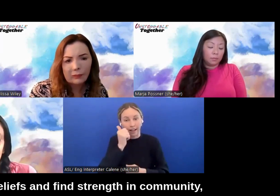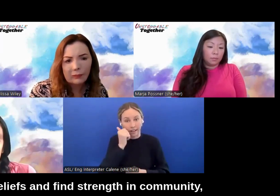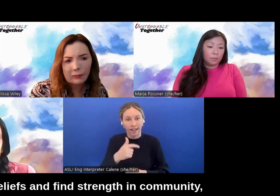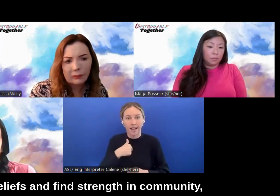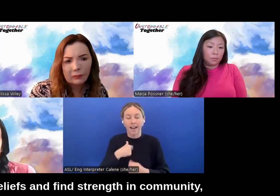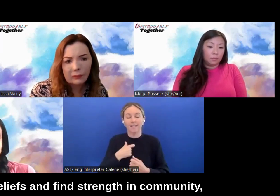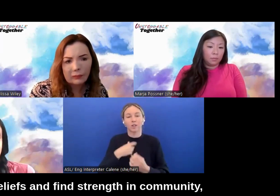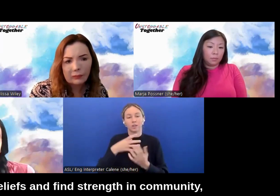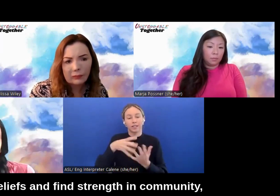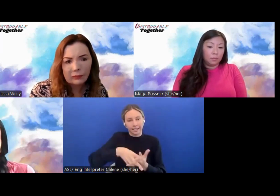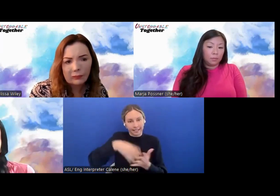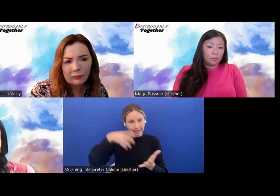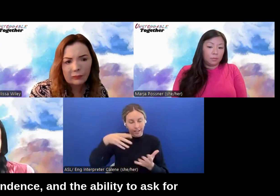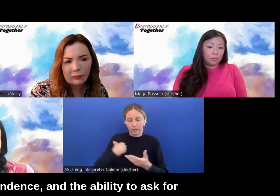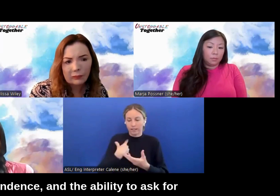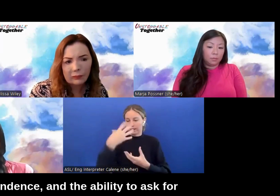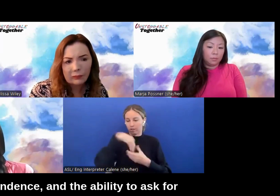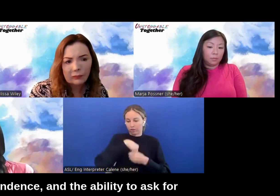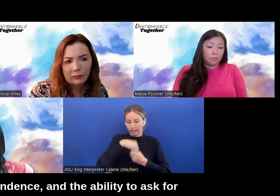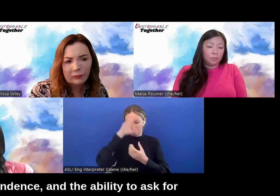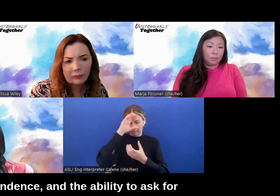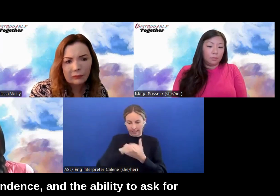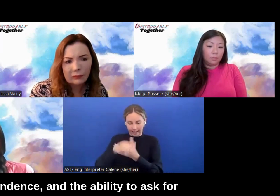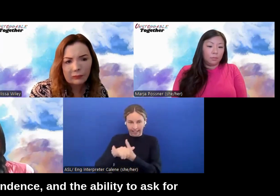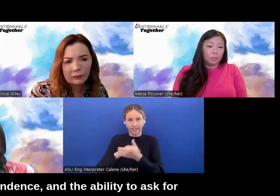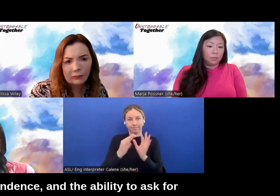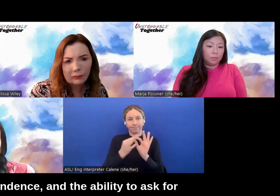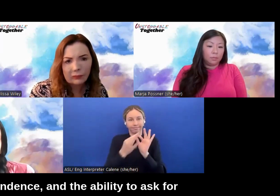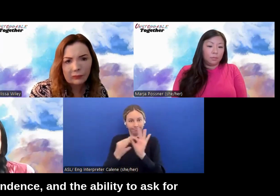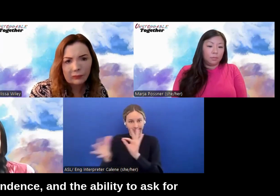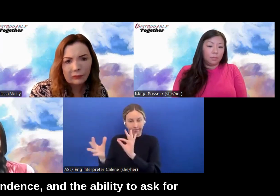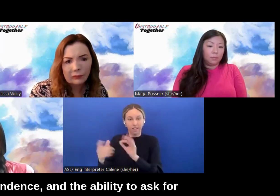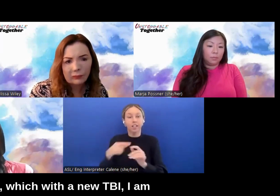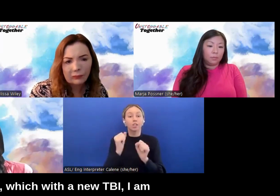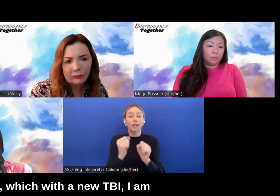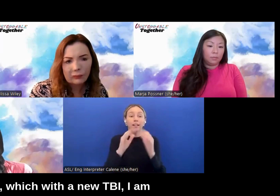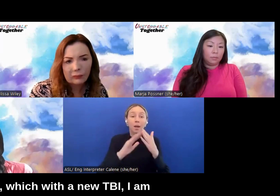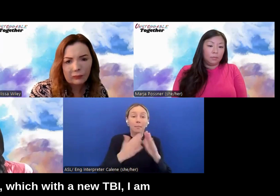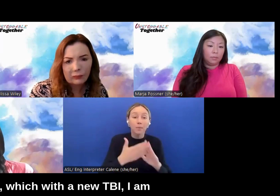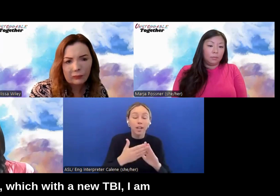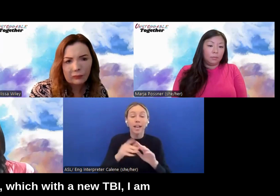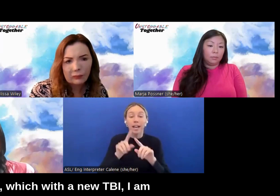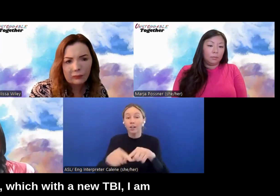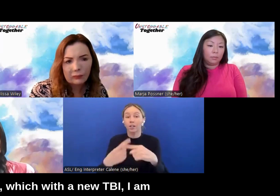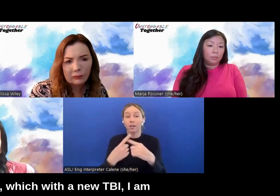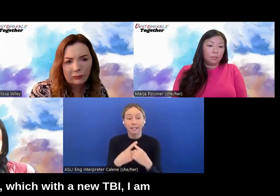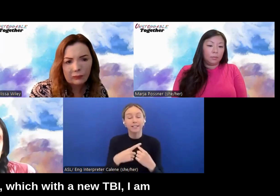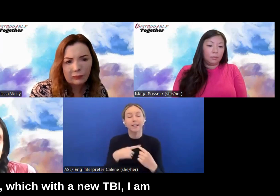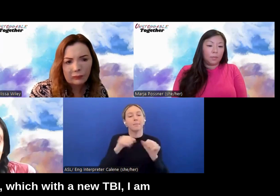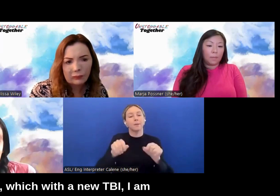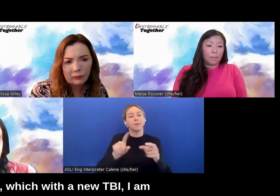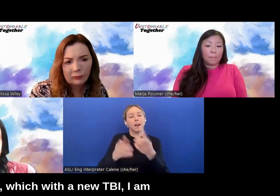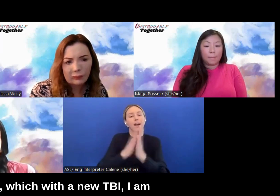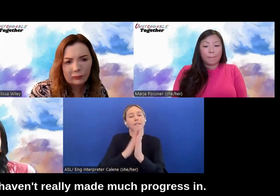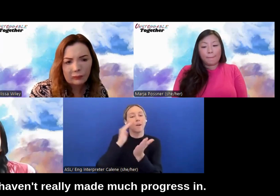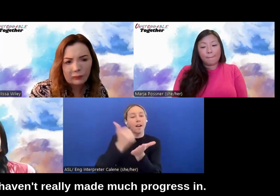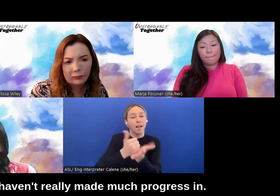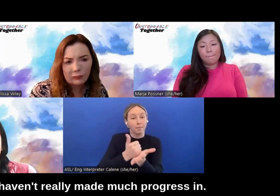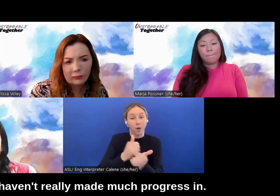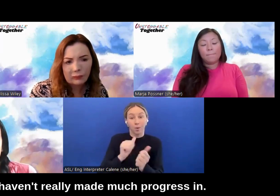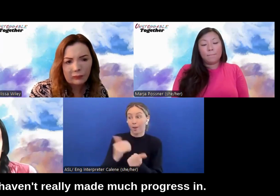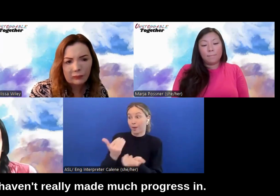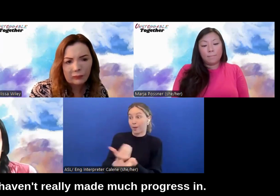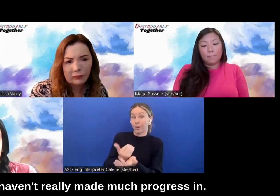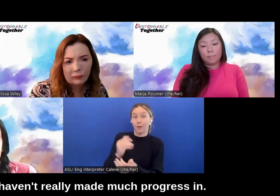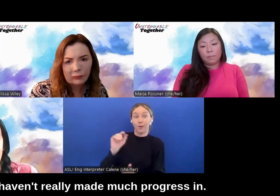beliefs and find strength in community, interdependence, and the ability to ask for help, which with a new TBI, I am learning